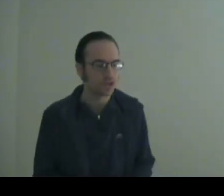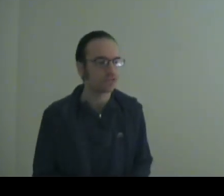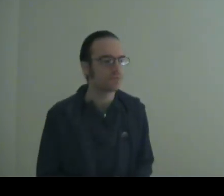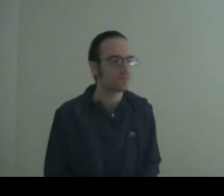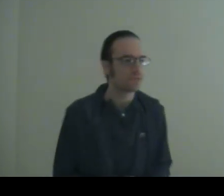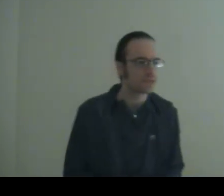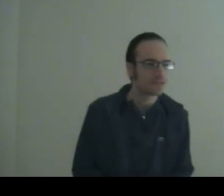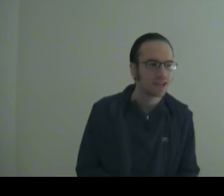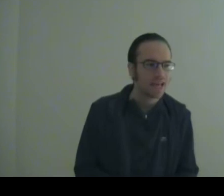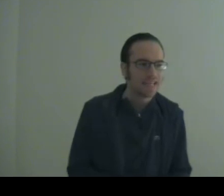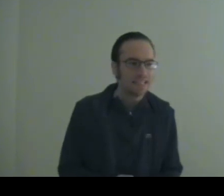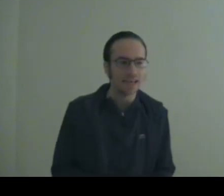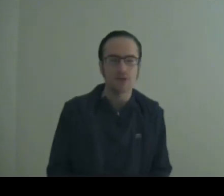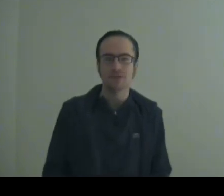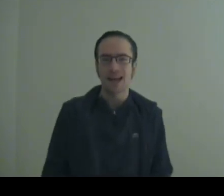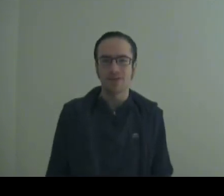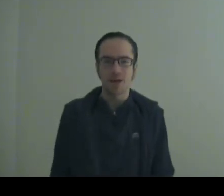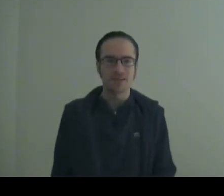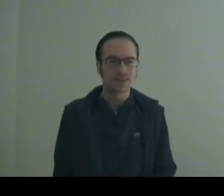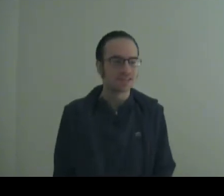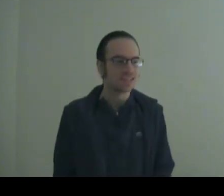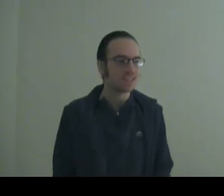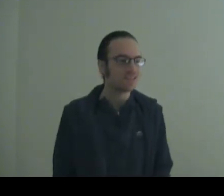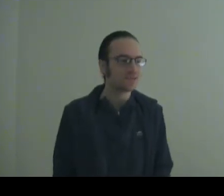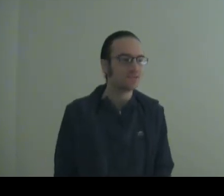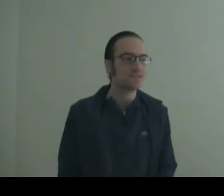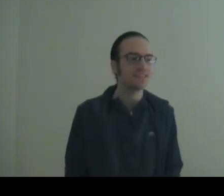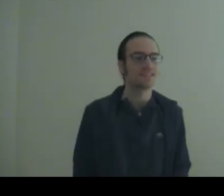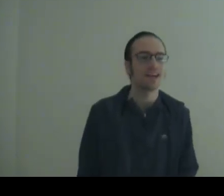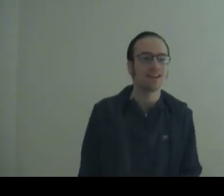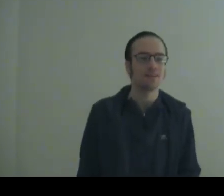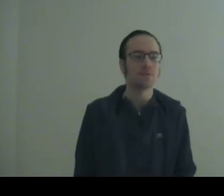rear projection, but yeah, it was kind of obvious. You could really tell when